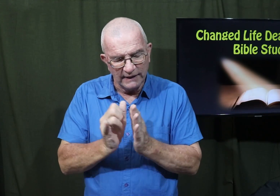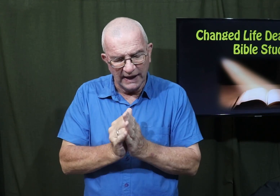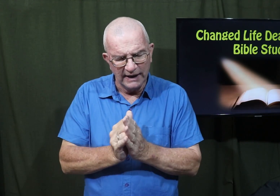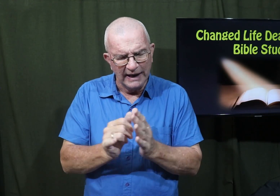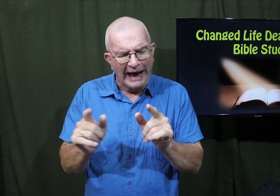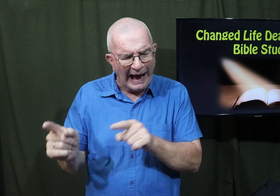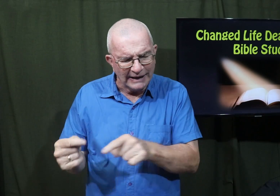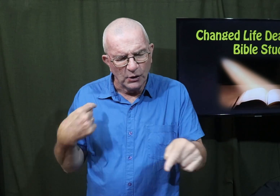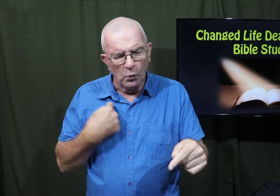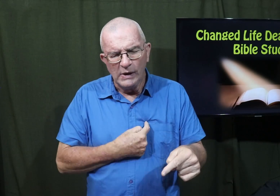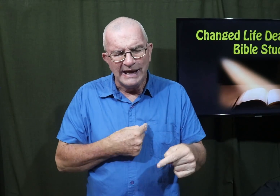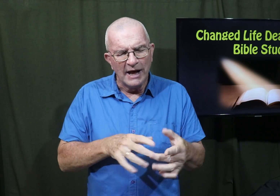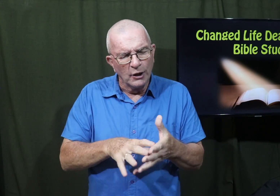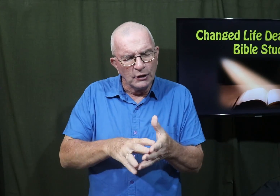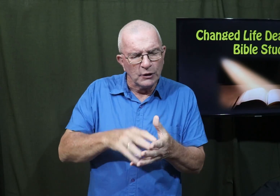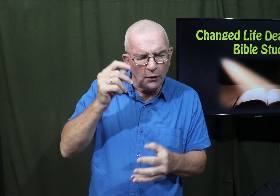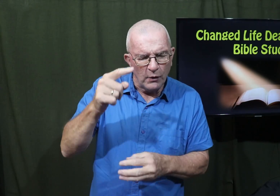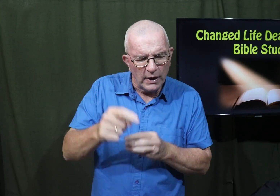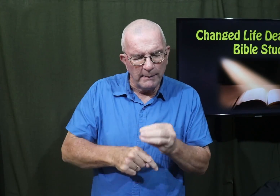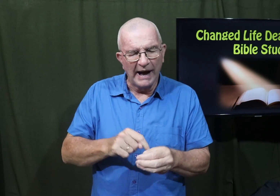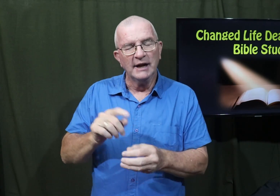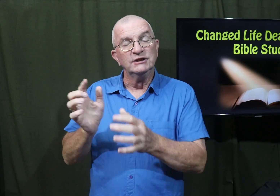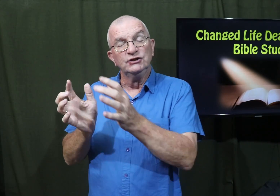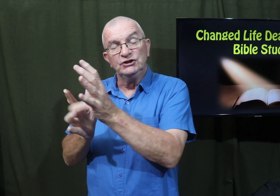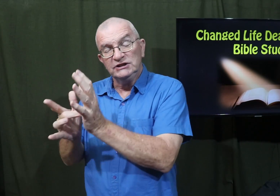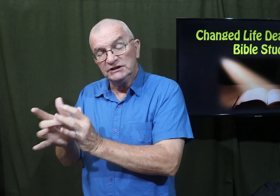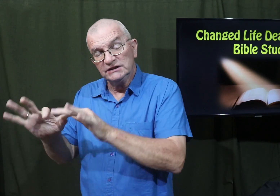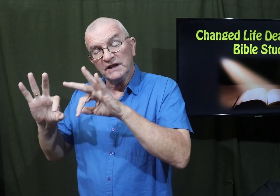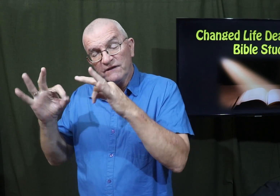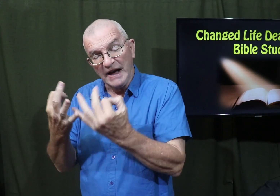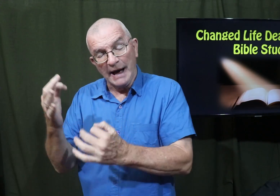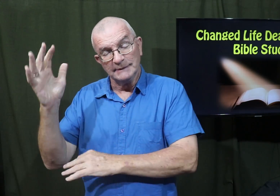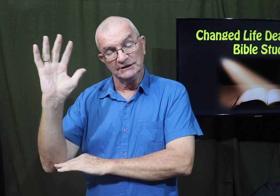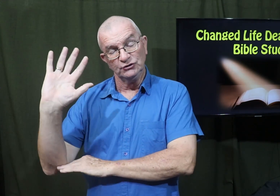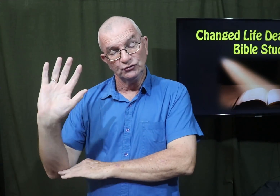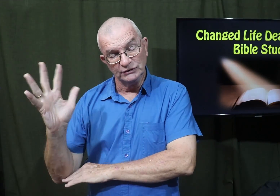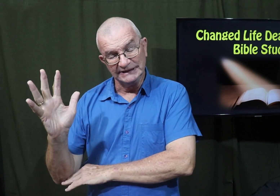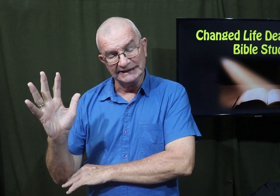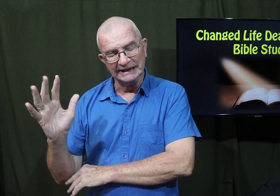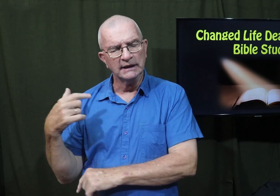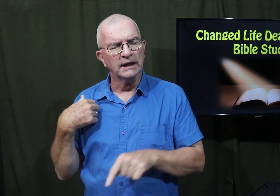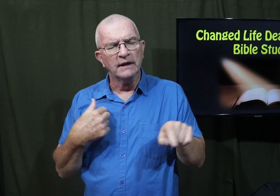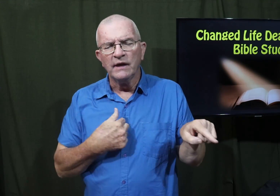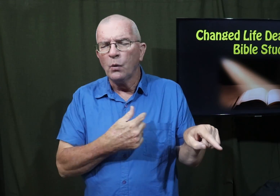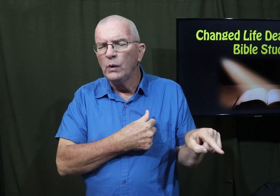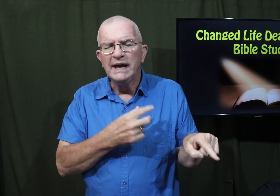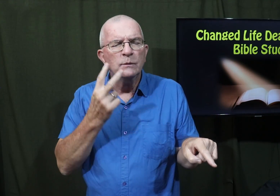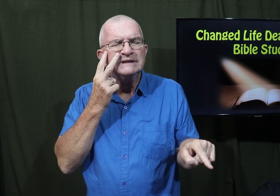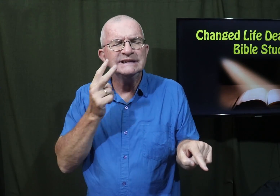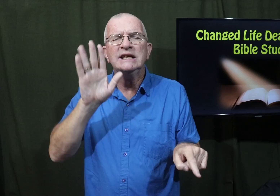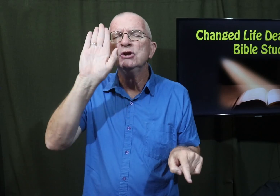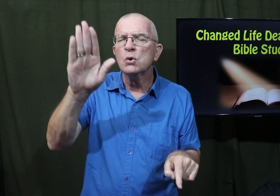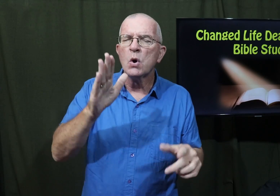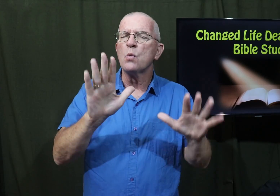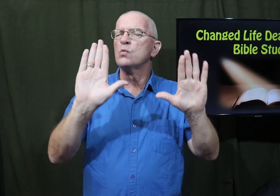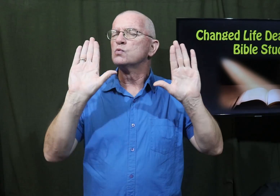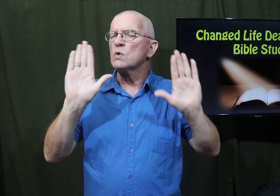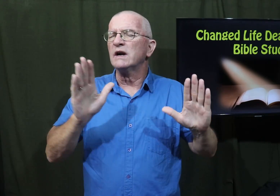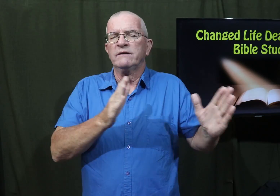we pray that as we learn about Jesus family tree that we will